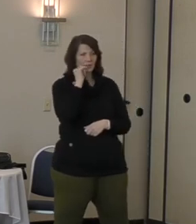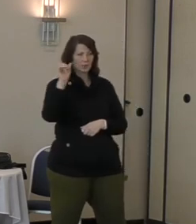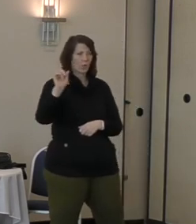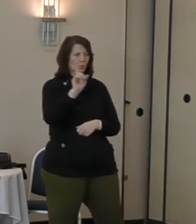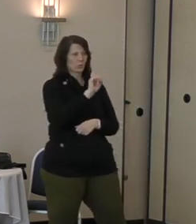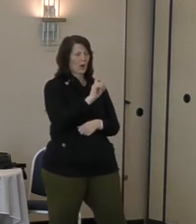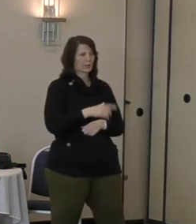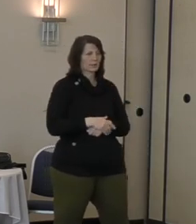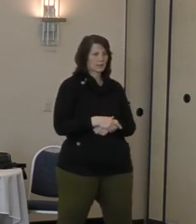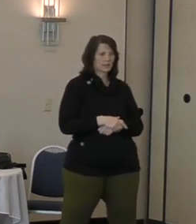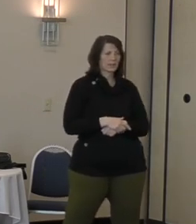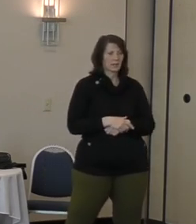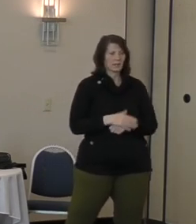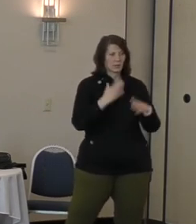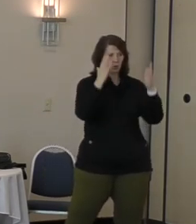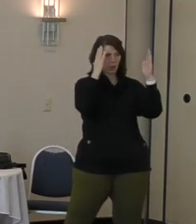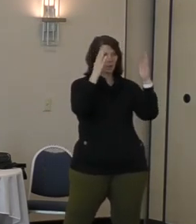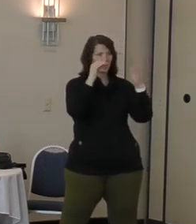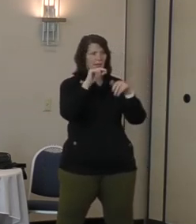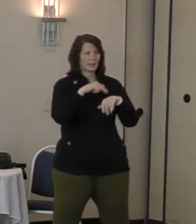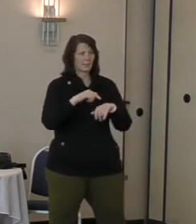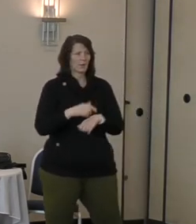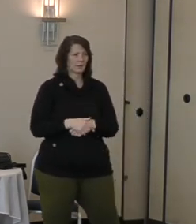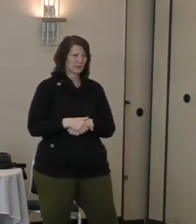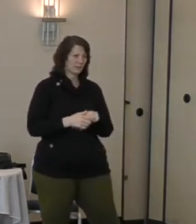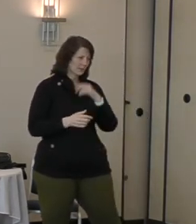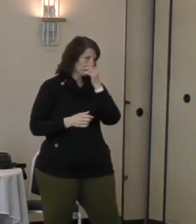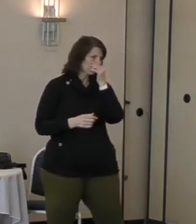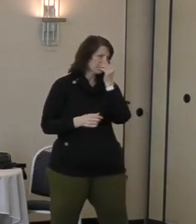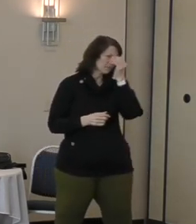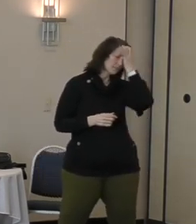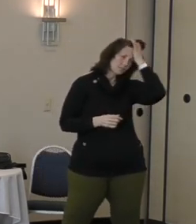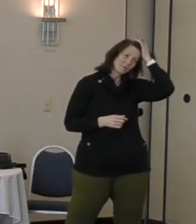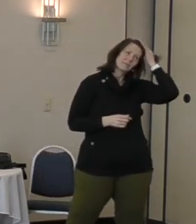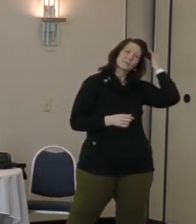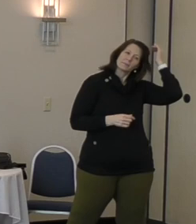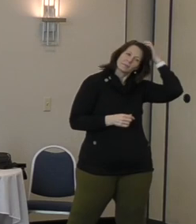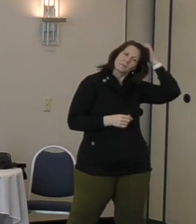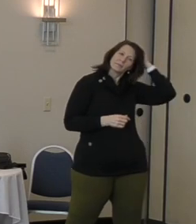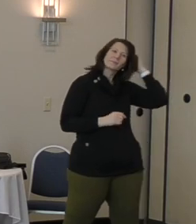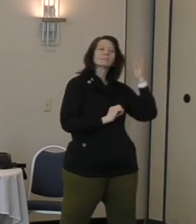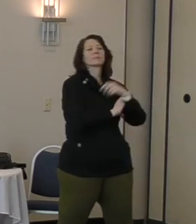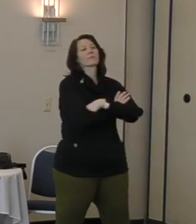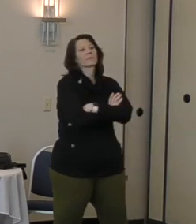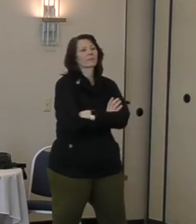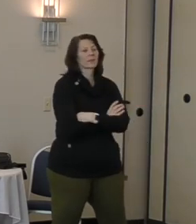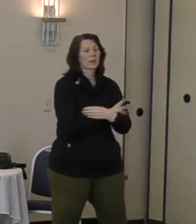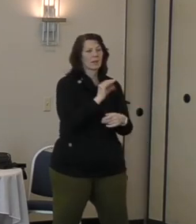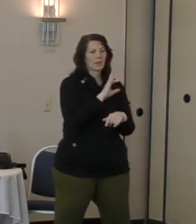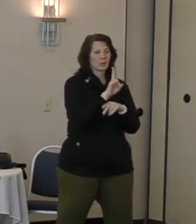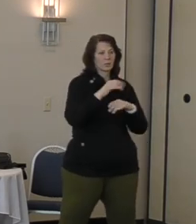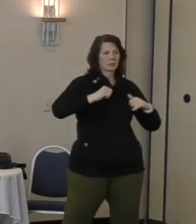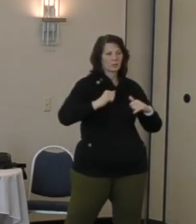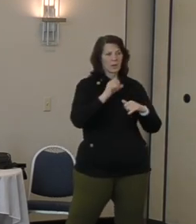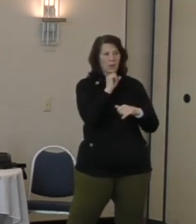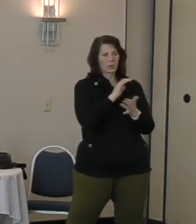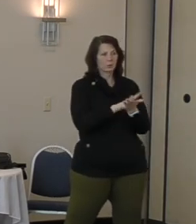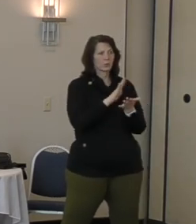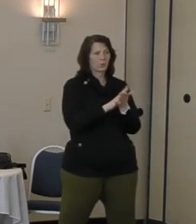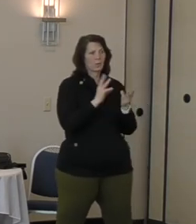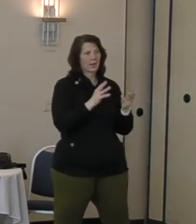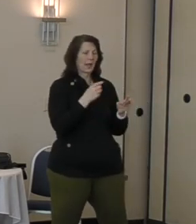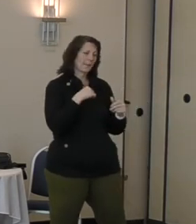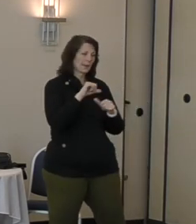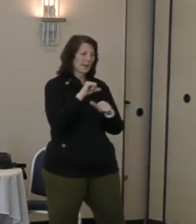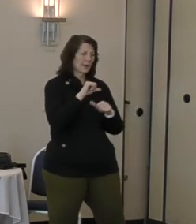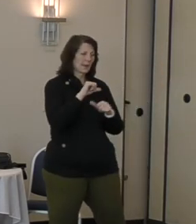the goalpost at any point, and they will never play again. And I'll never play hockey. Right? Guys who use wings the old school way, we're just like, I'm a